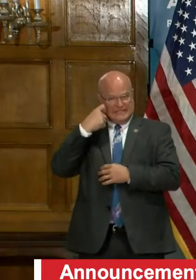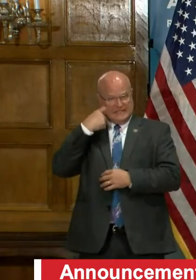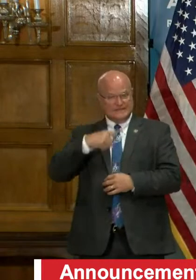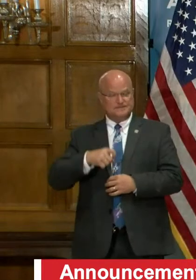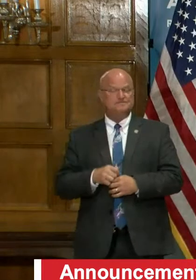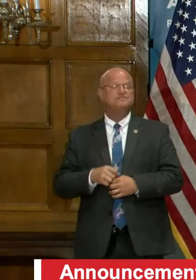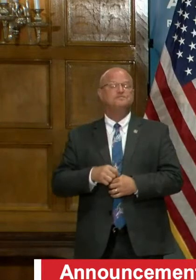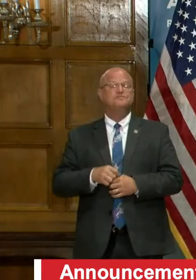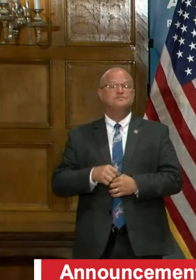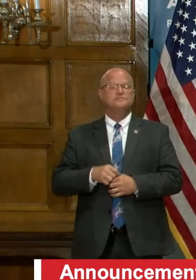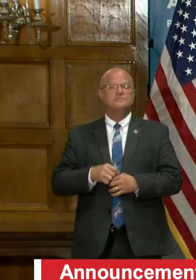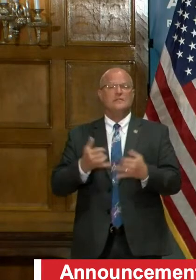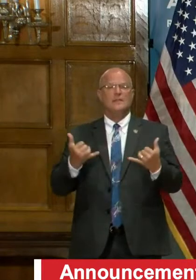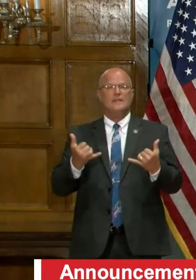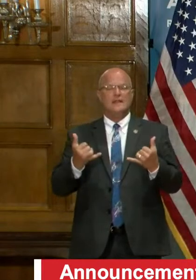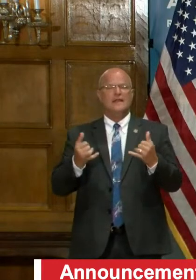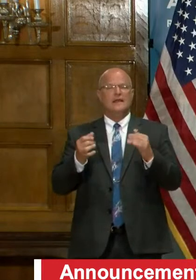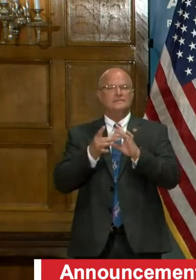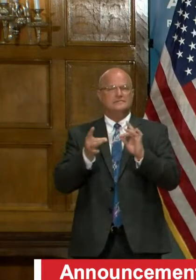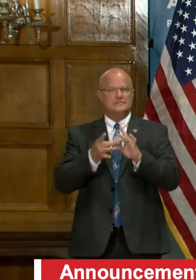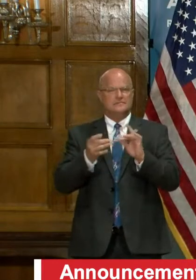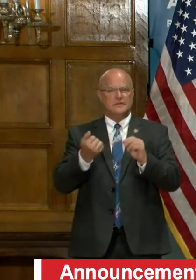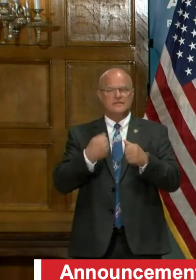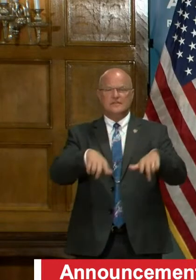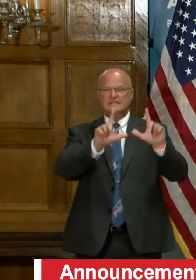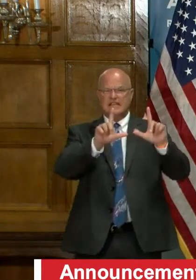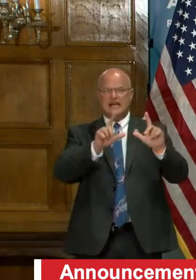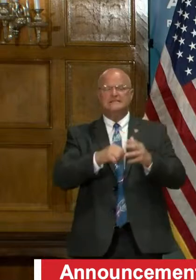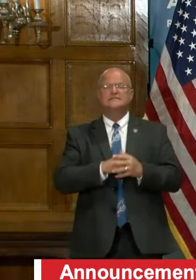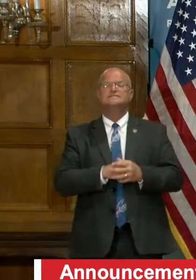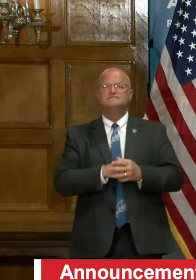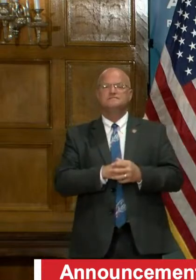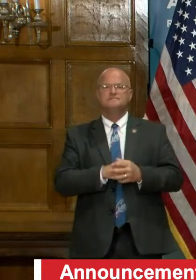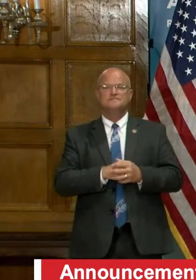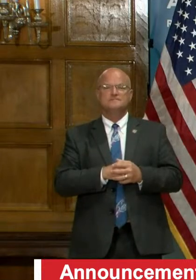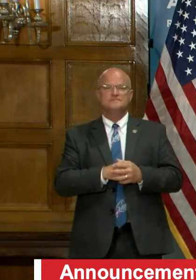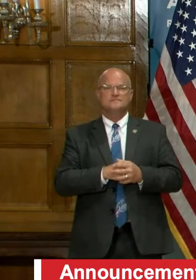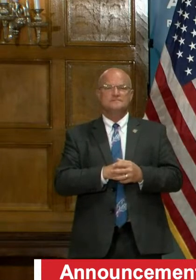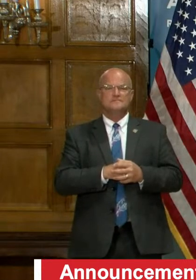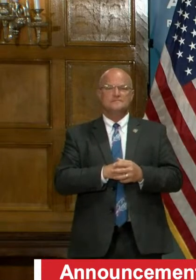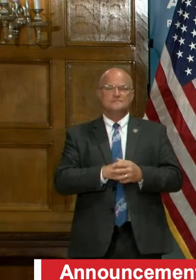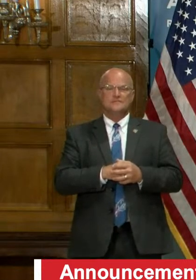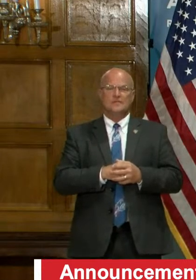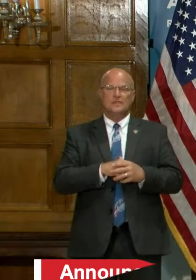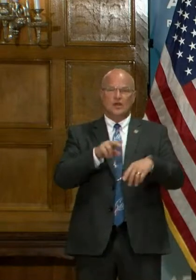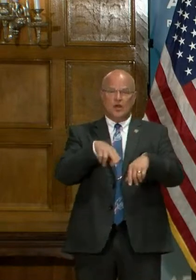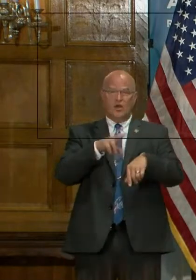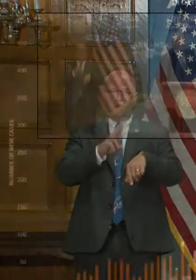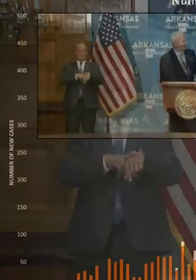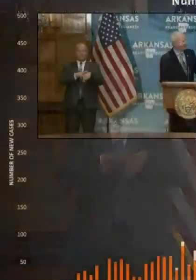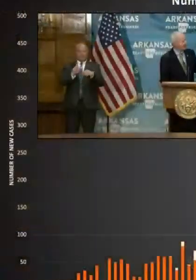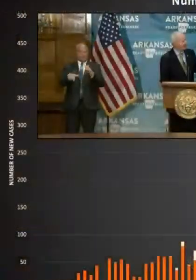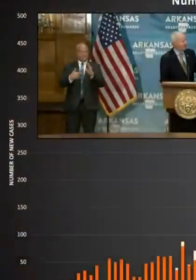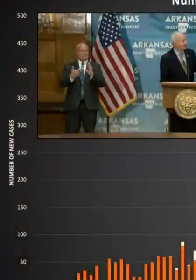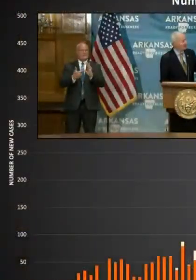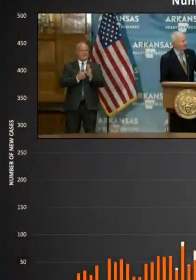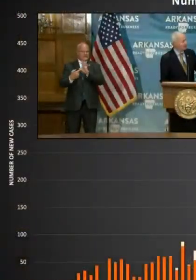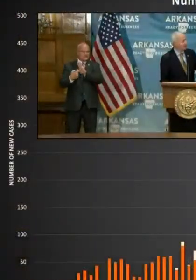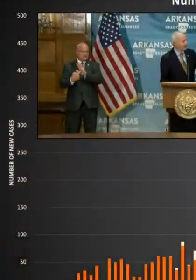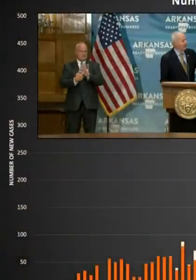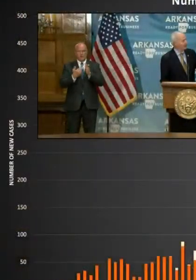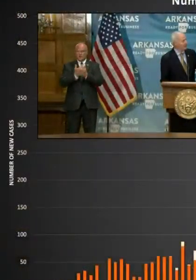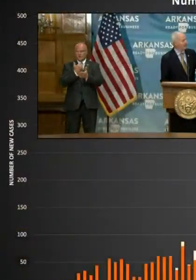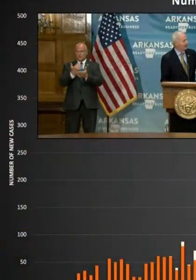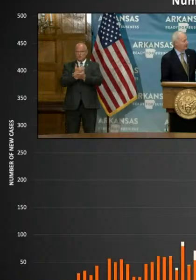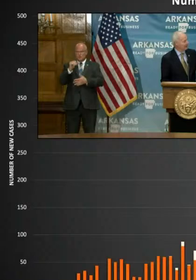days. And let's go through a couple of the slides just on the testing side. Of course, this shows